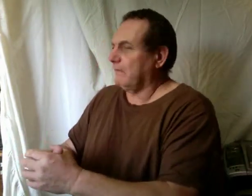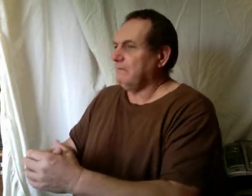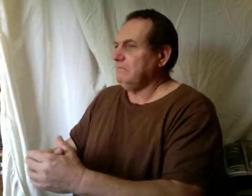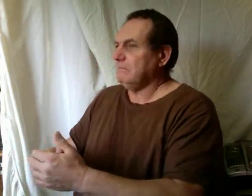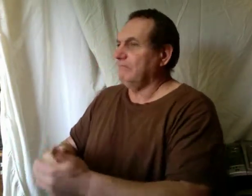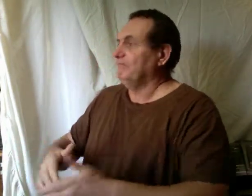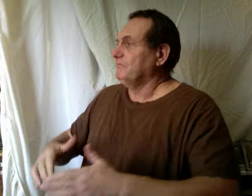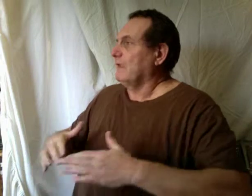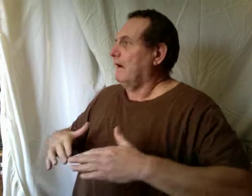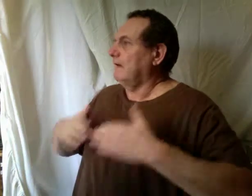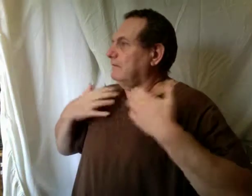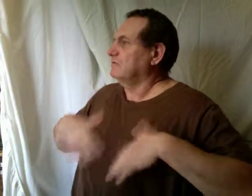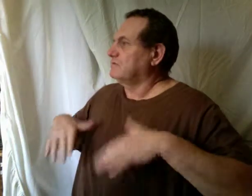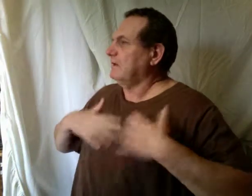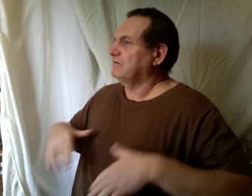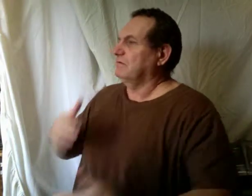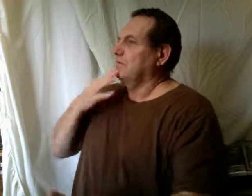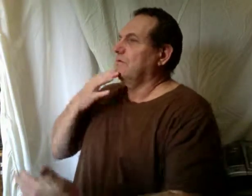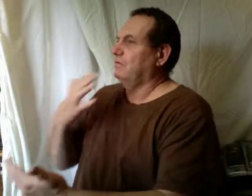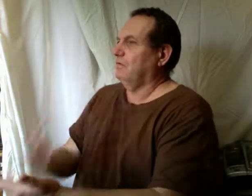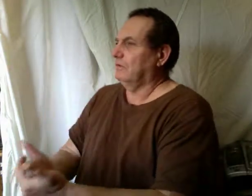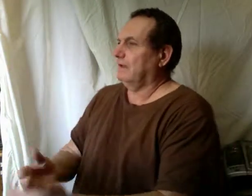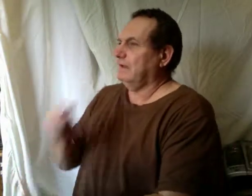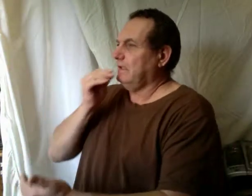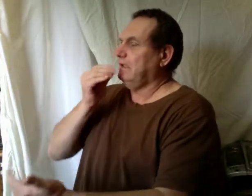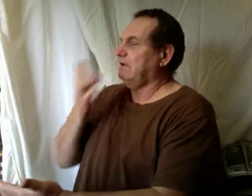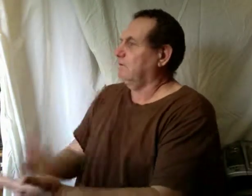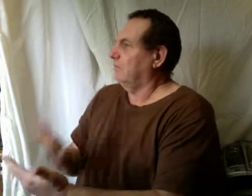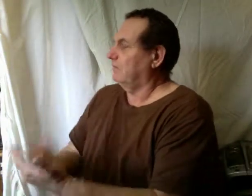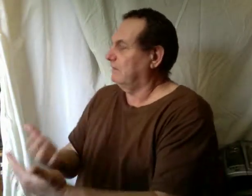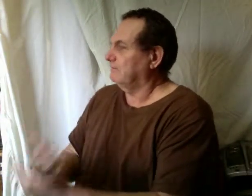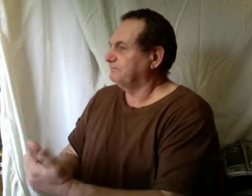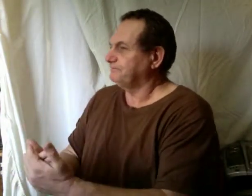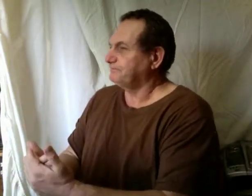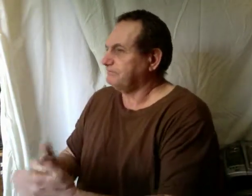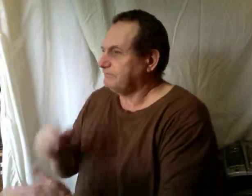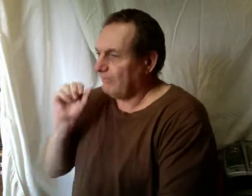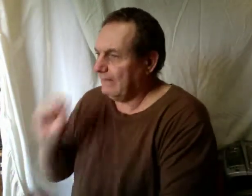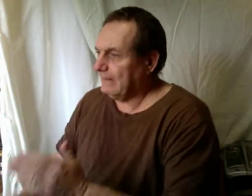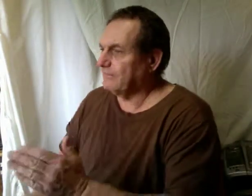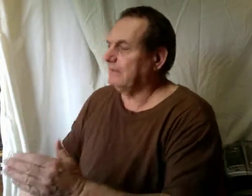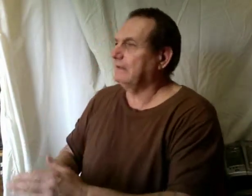I dress good. I eat good. Everything